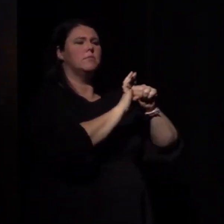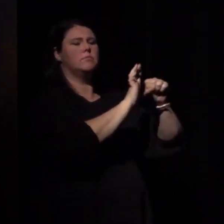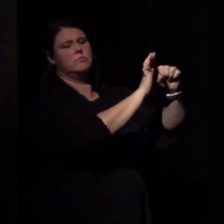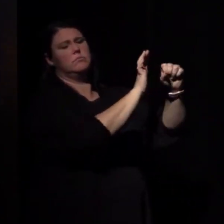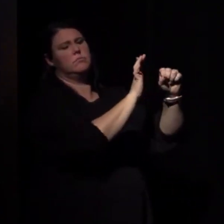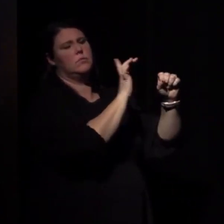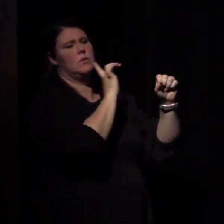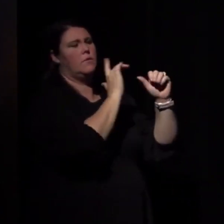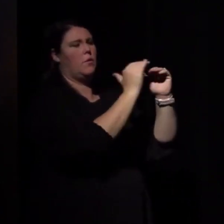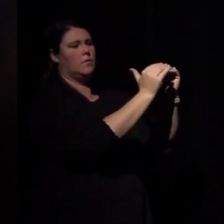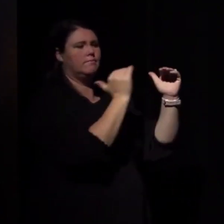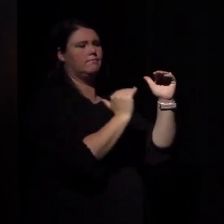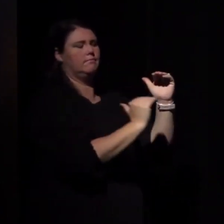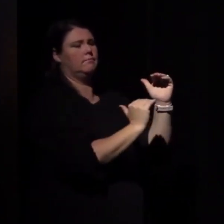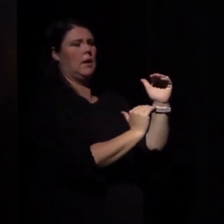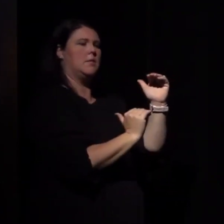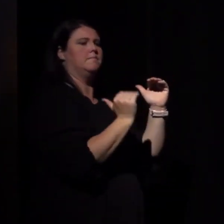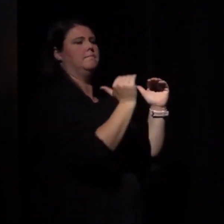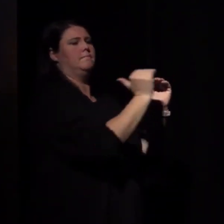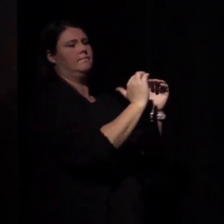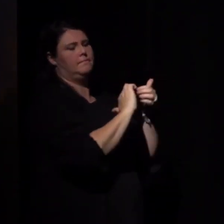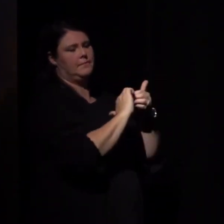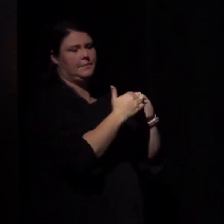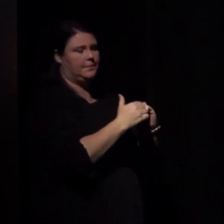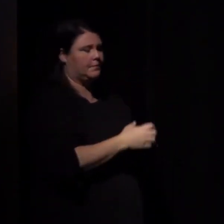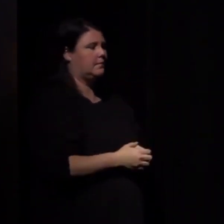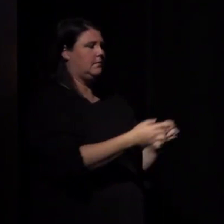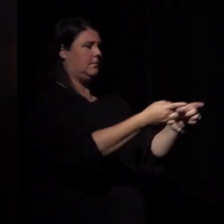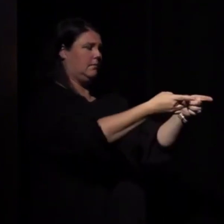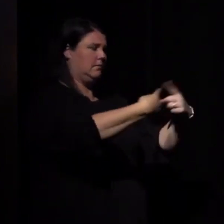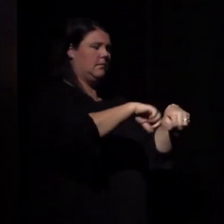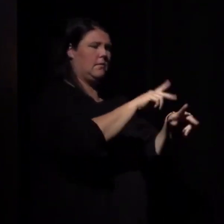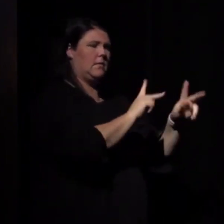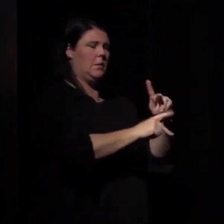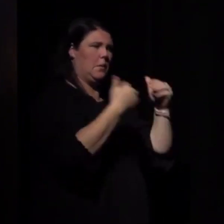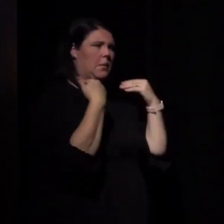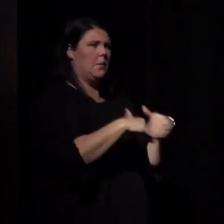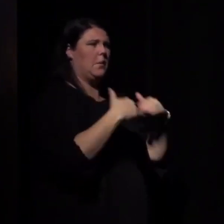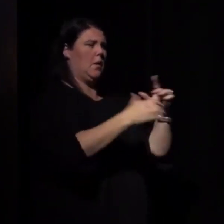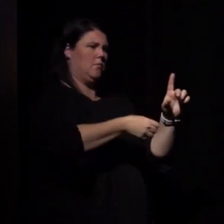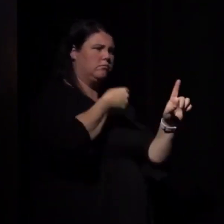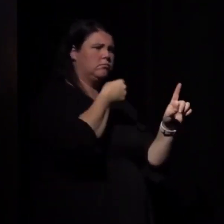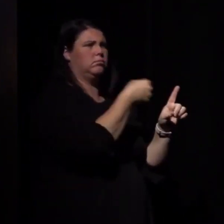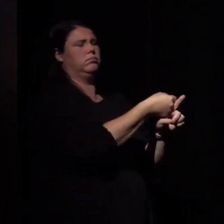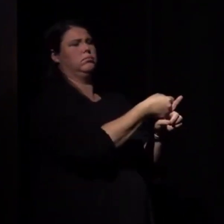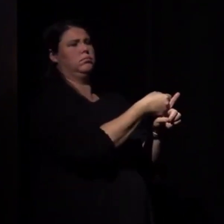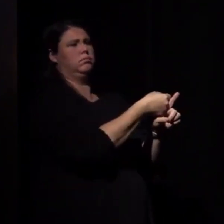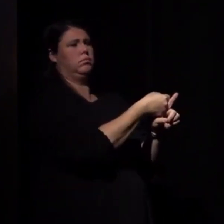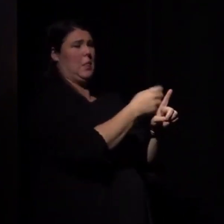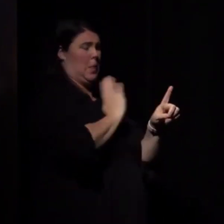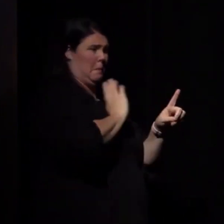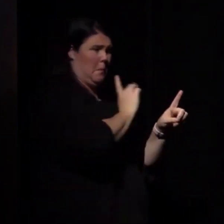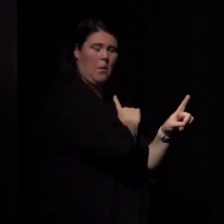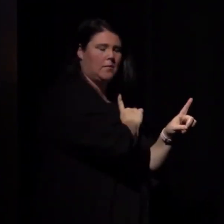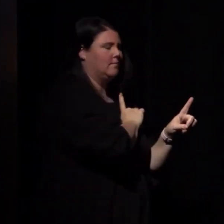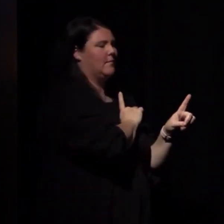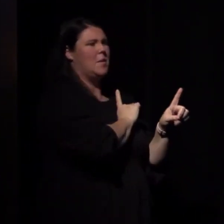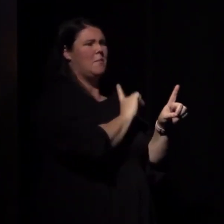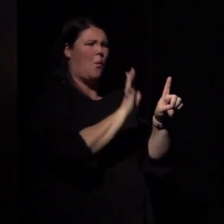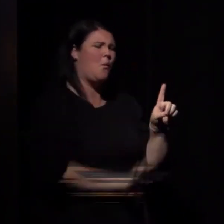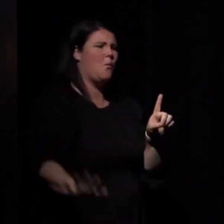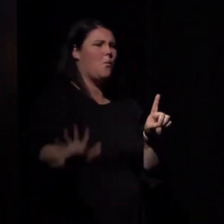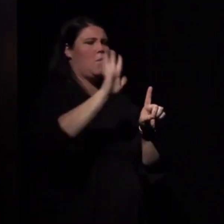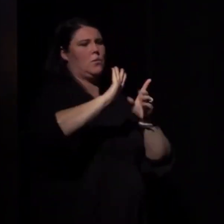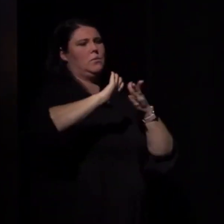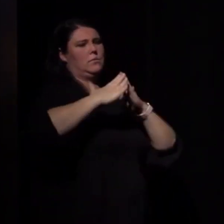racialized individuals. These wonderful people who started this community made an impact in not just our board, but in the entire city